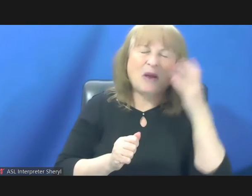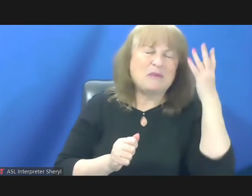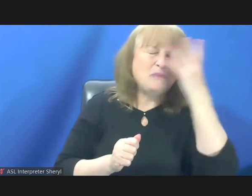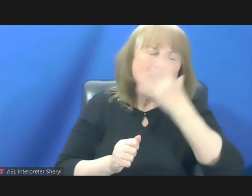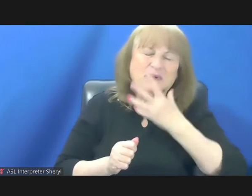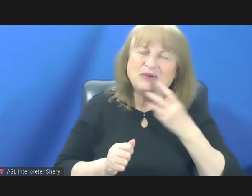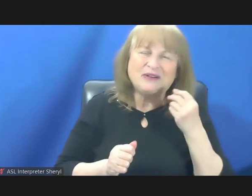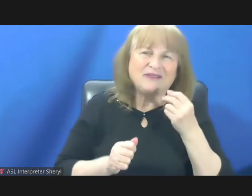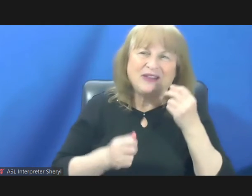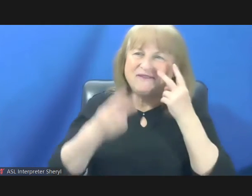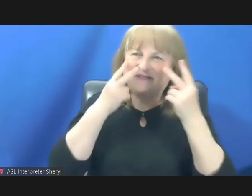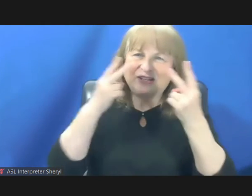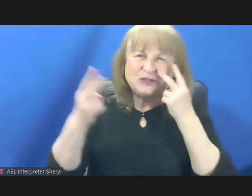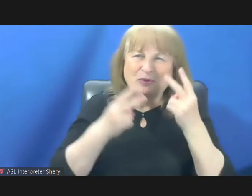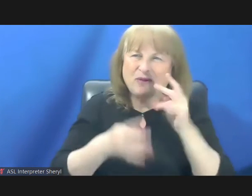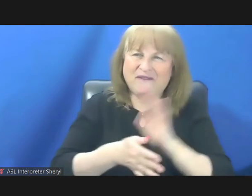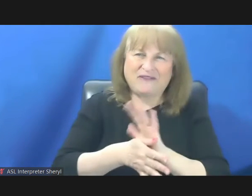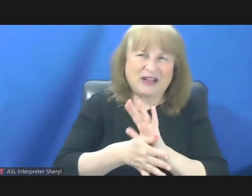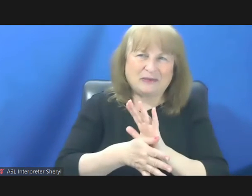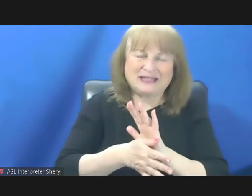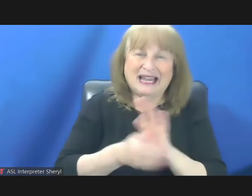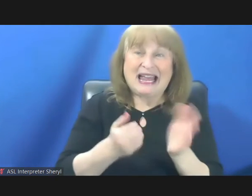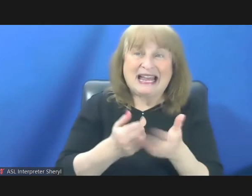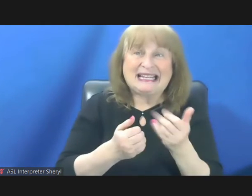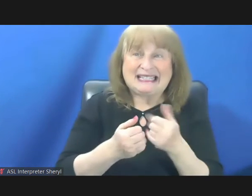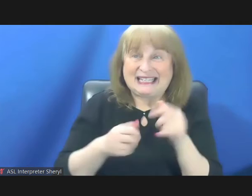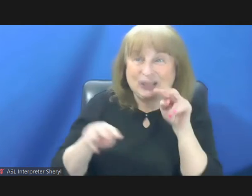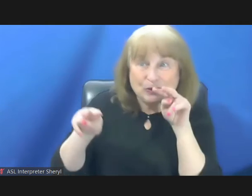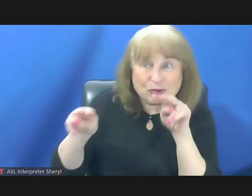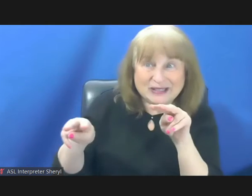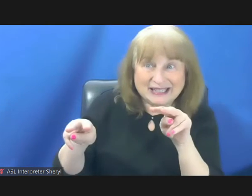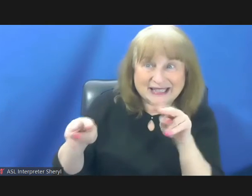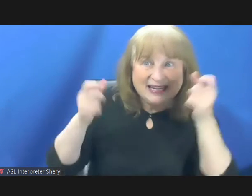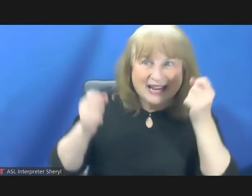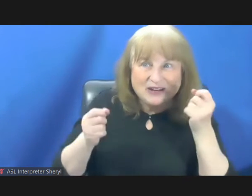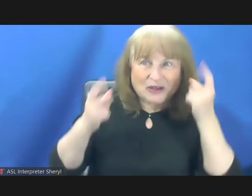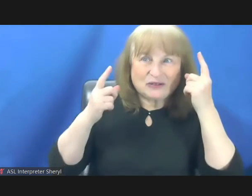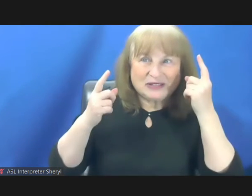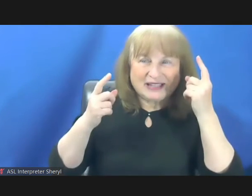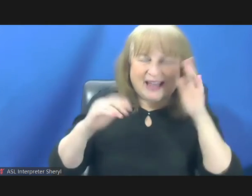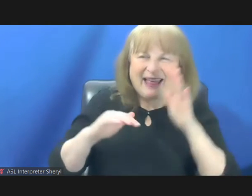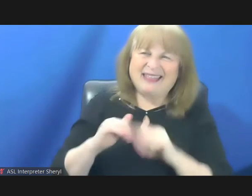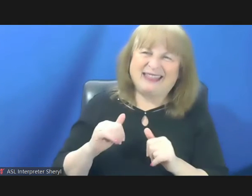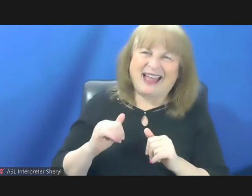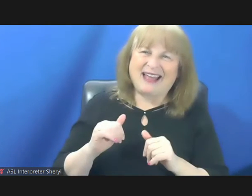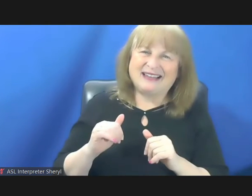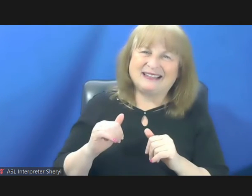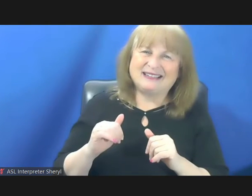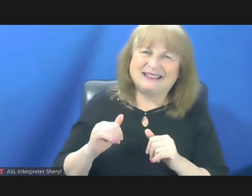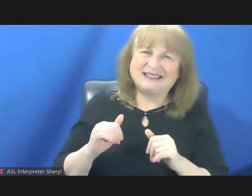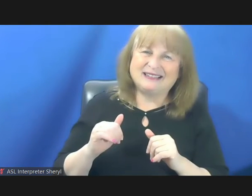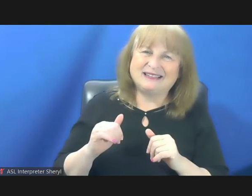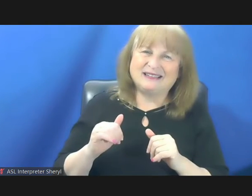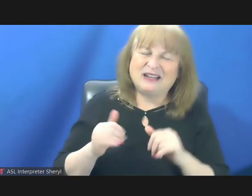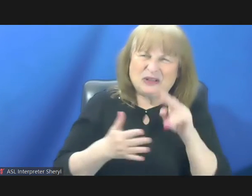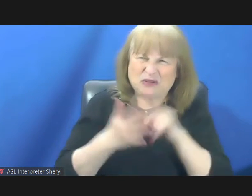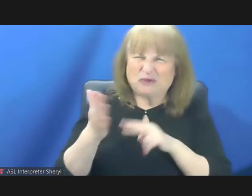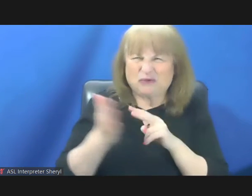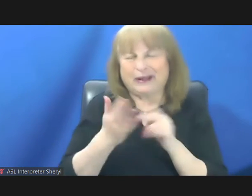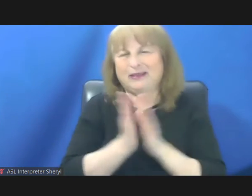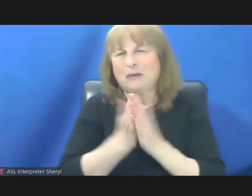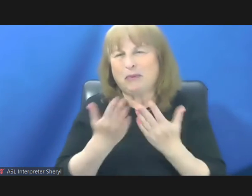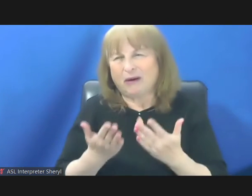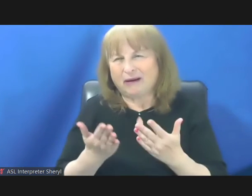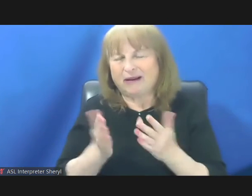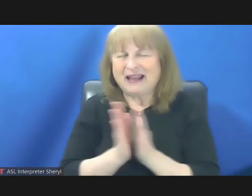beautifully visualized film, easier to see and understand than perhaps to read the book, because